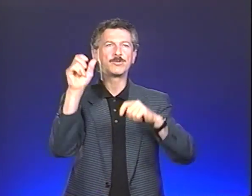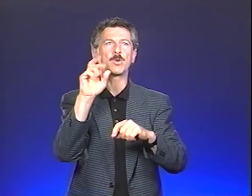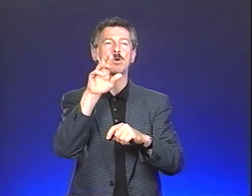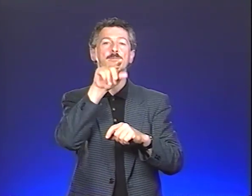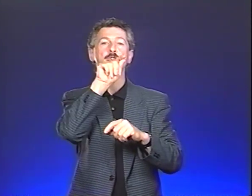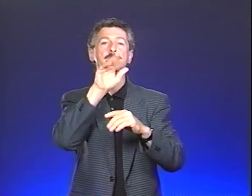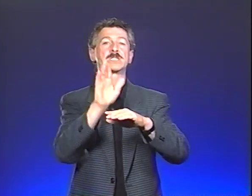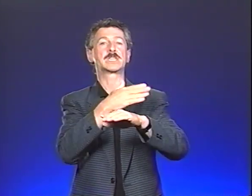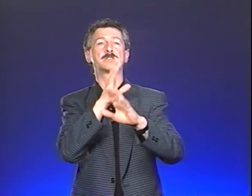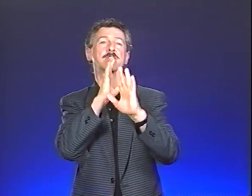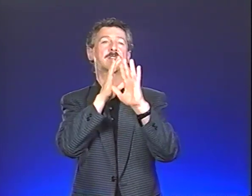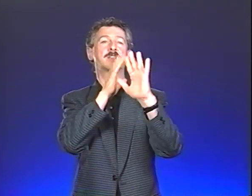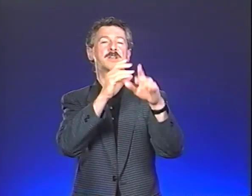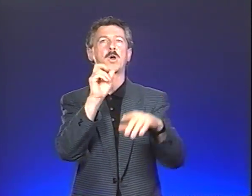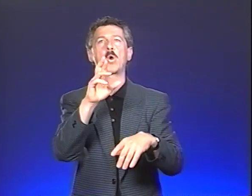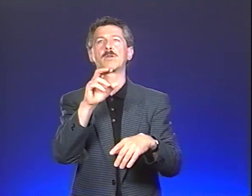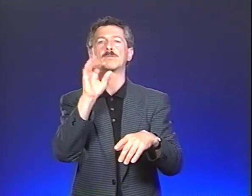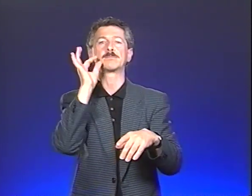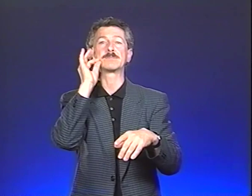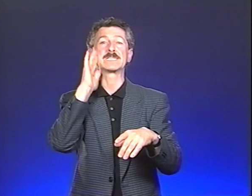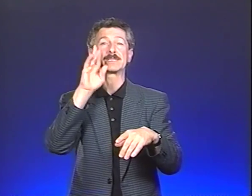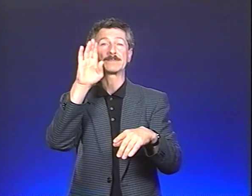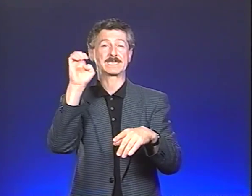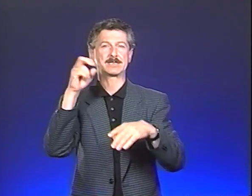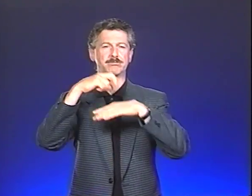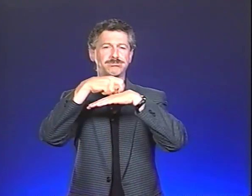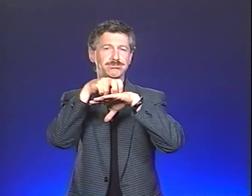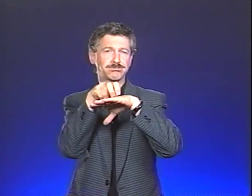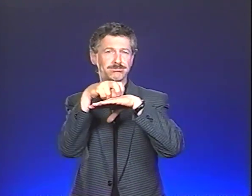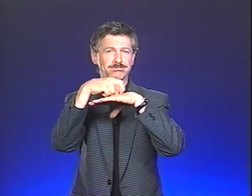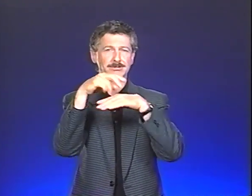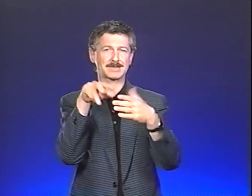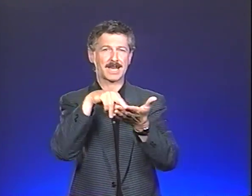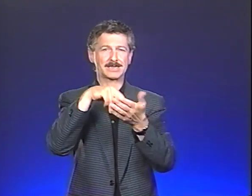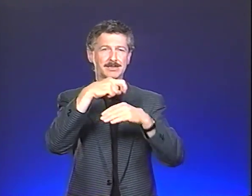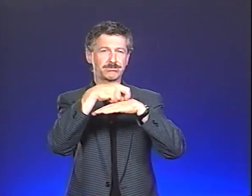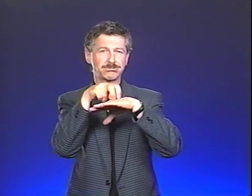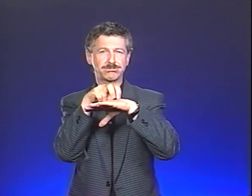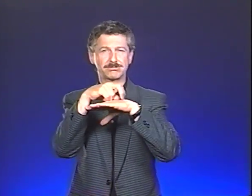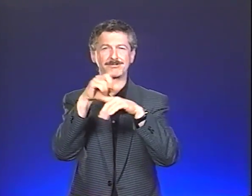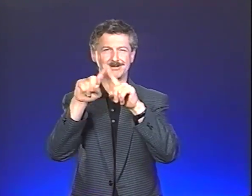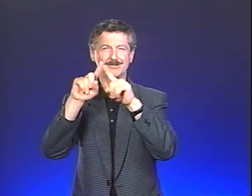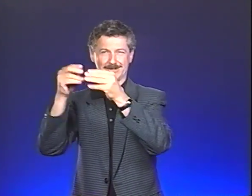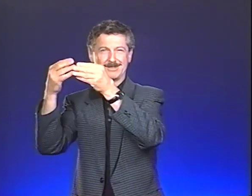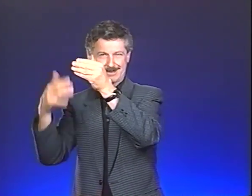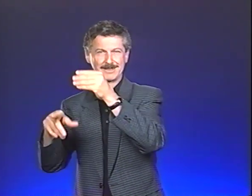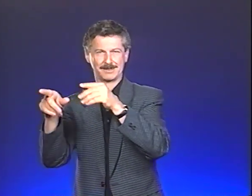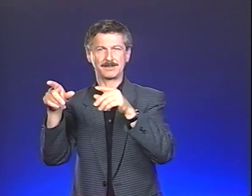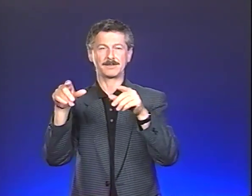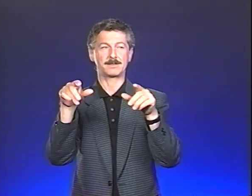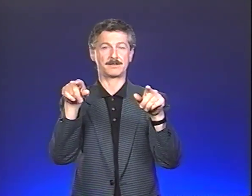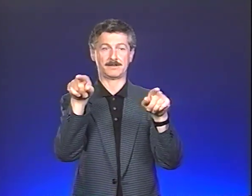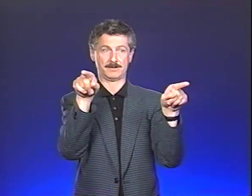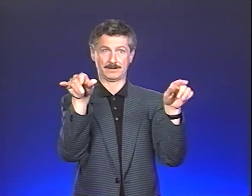semaphore, bird songs, or the dance of honeybees, which share some of the features of